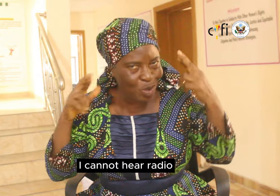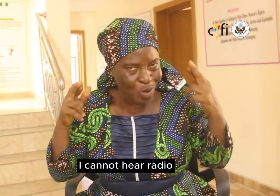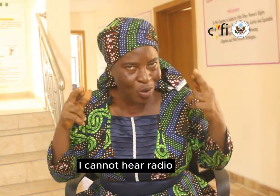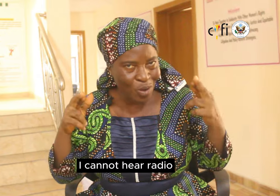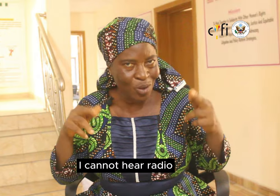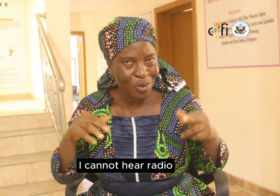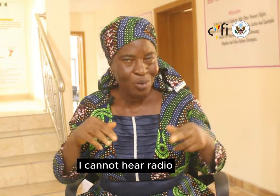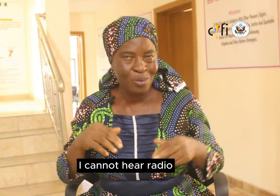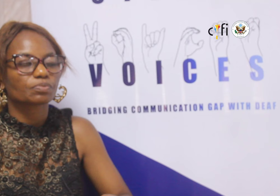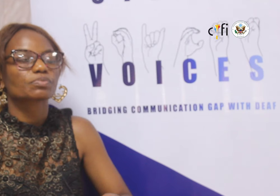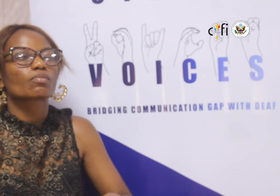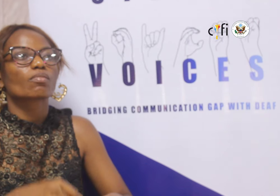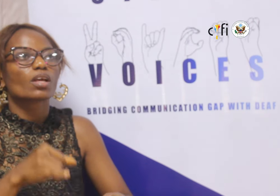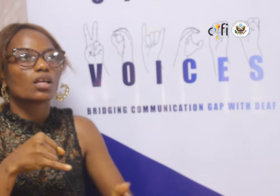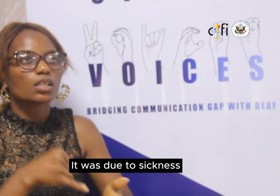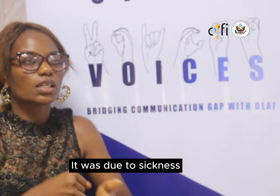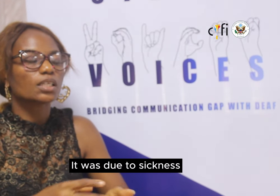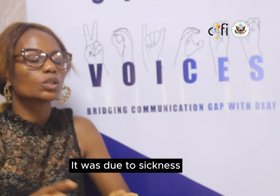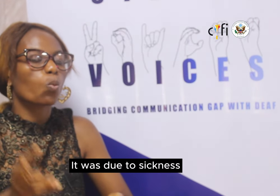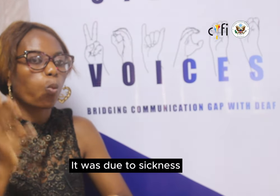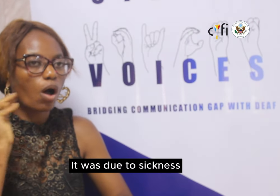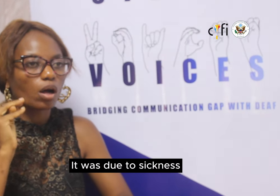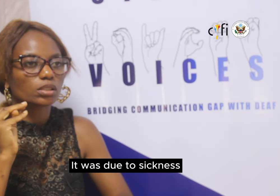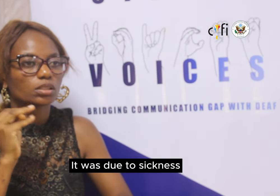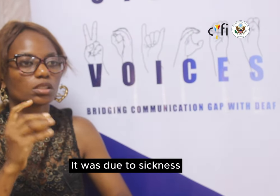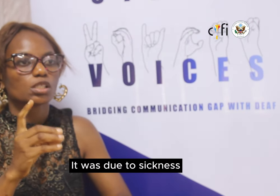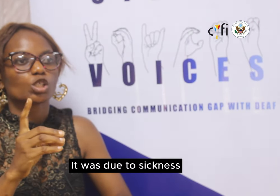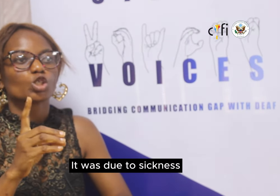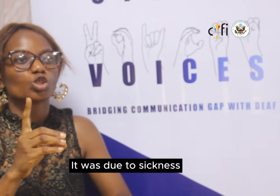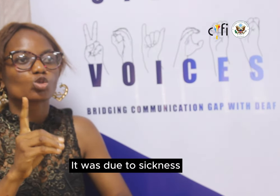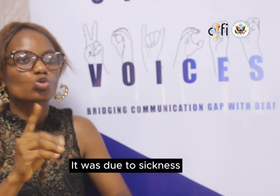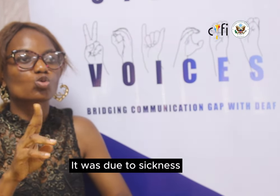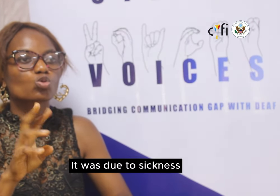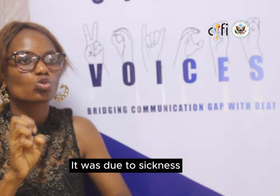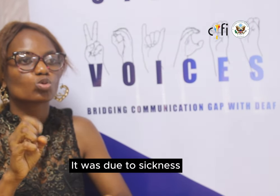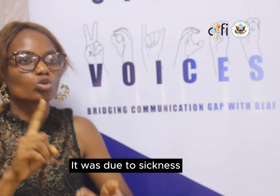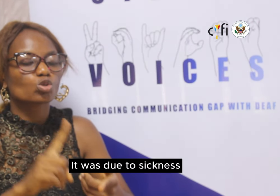radio. This word seems so